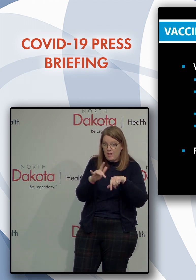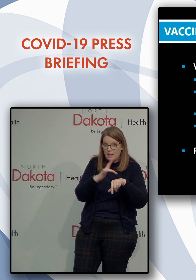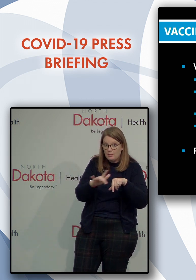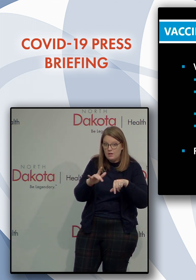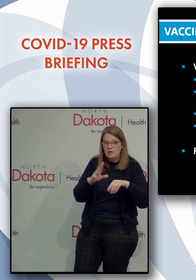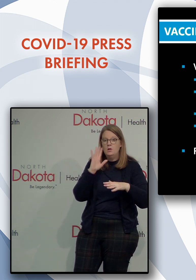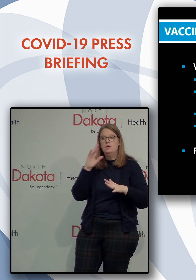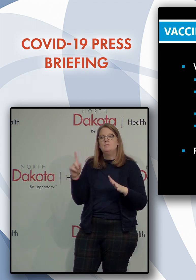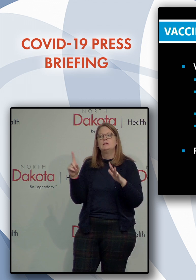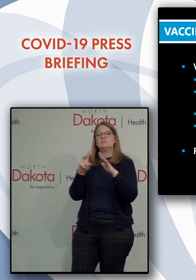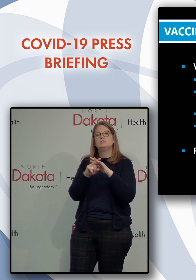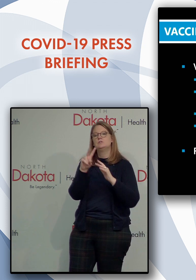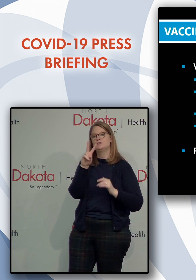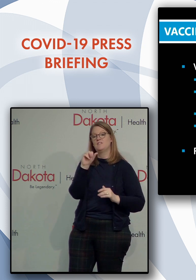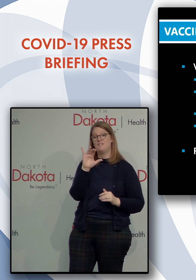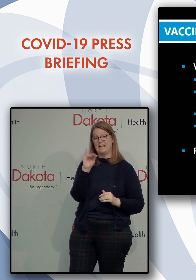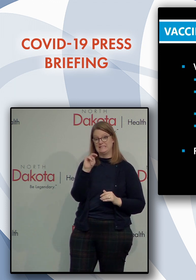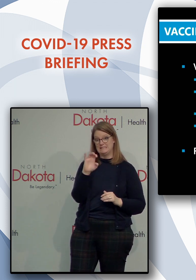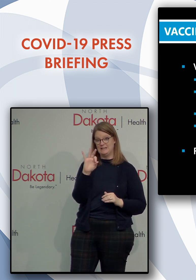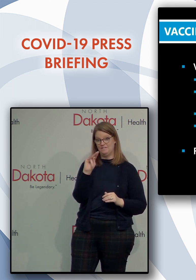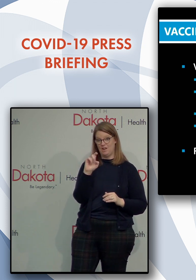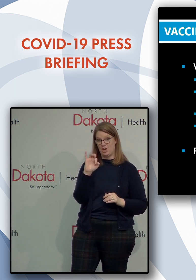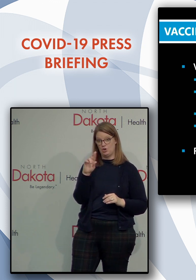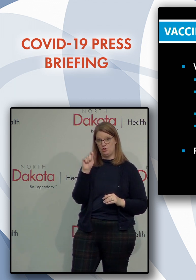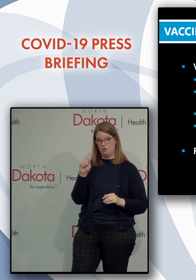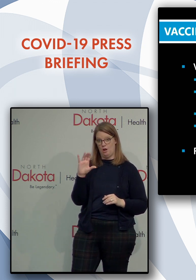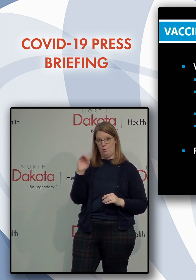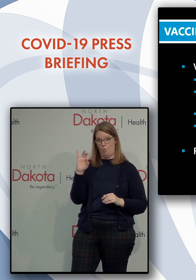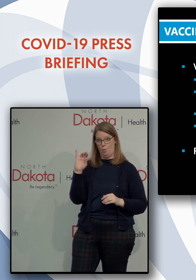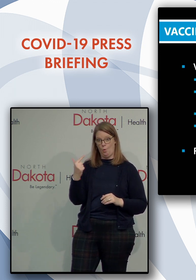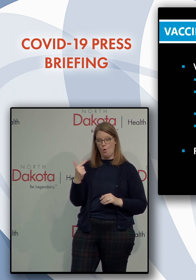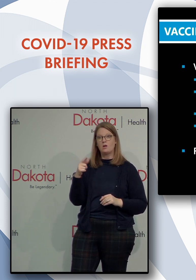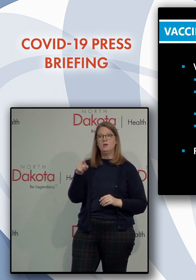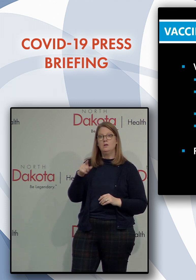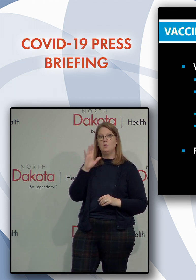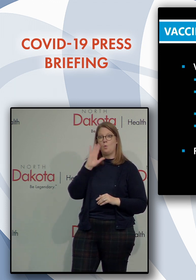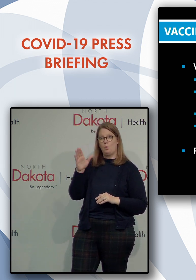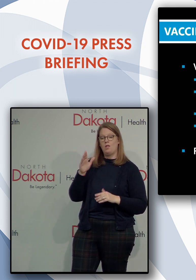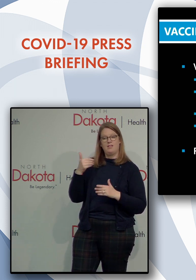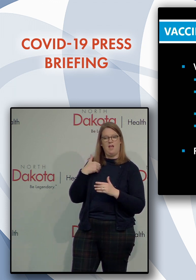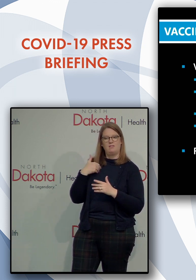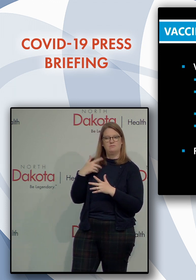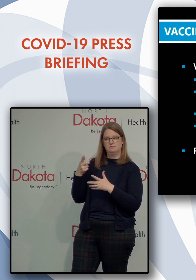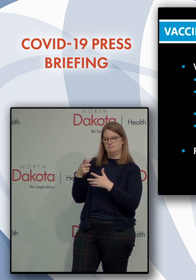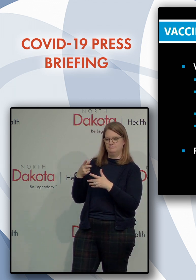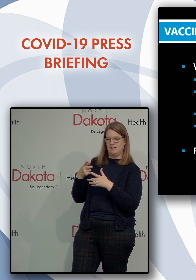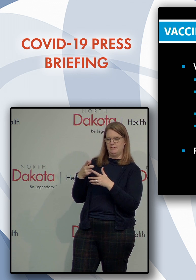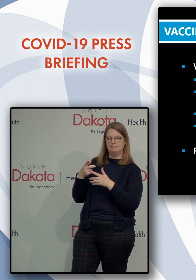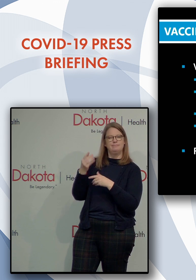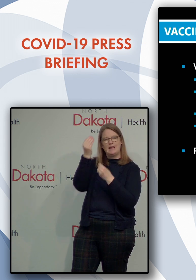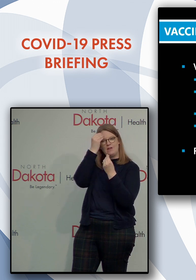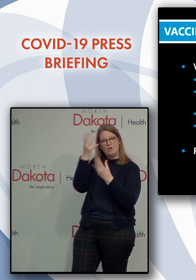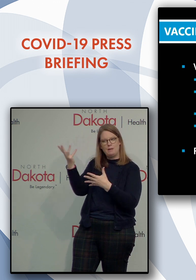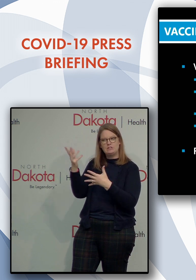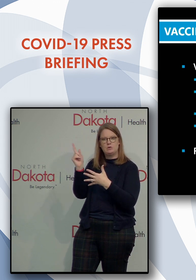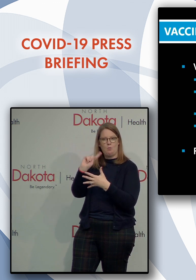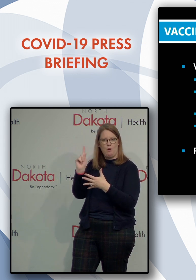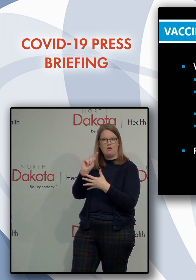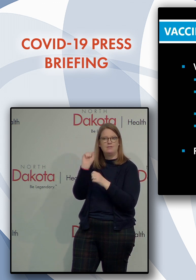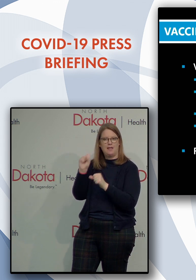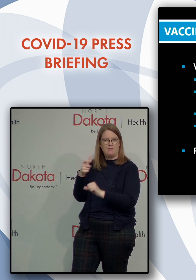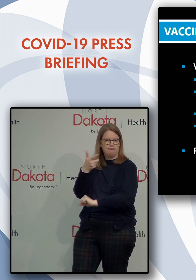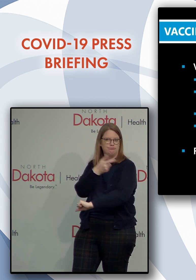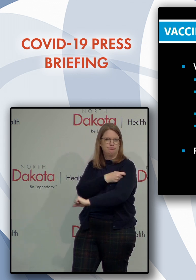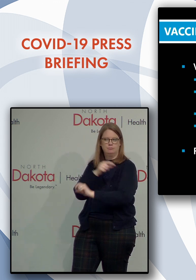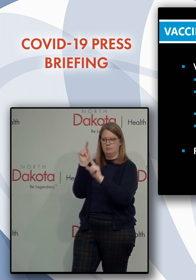go to vaccinefinder.org and find a provider in their area that is offering COVID vaccine. We'll